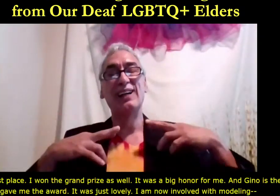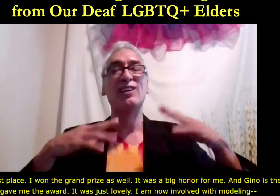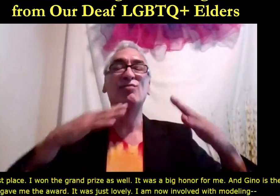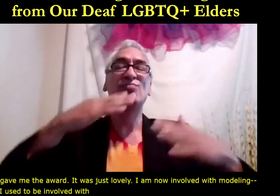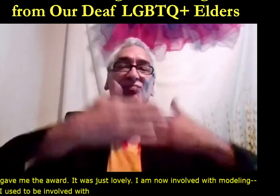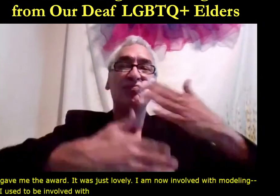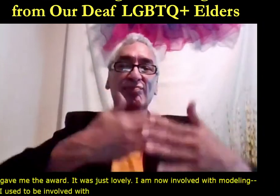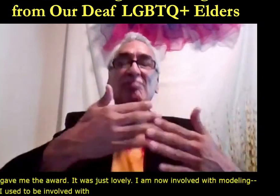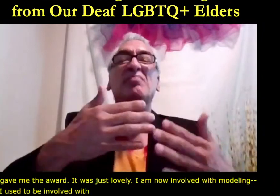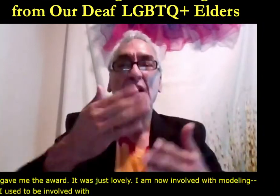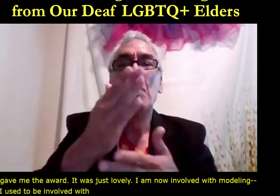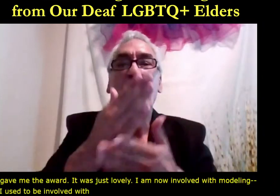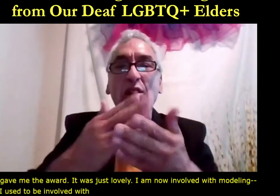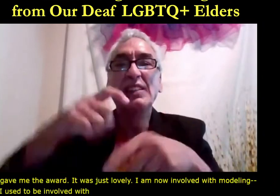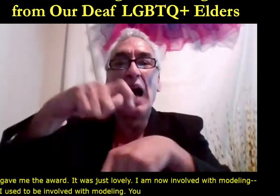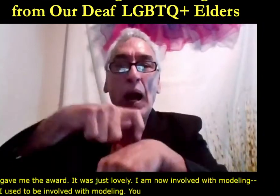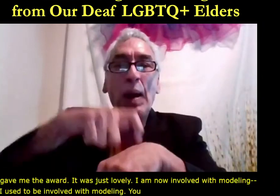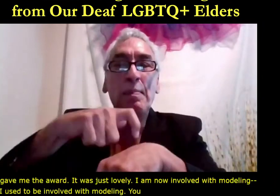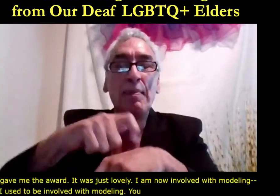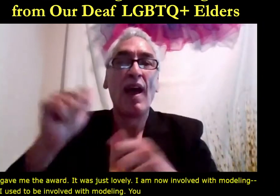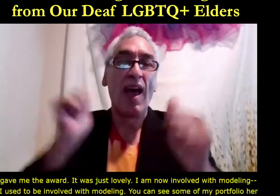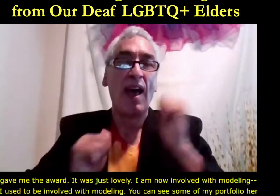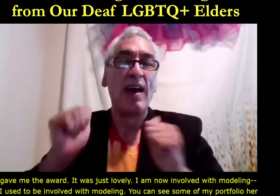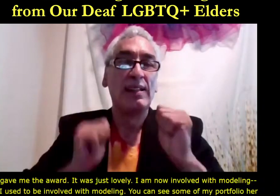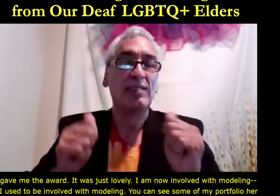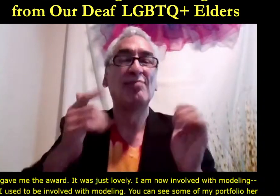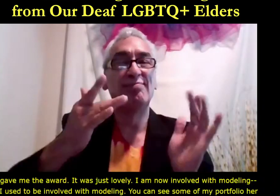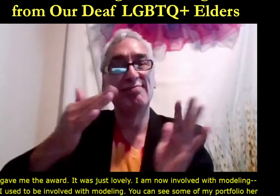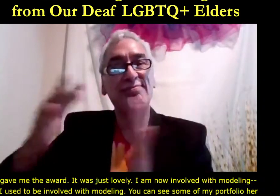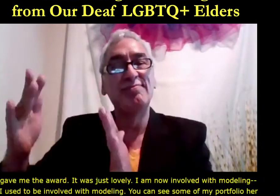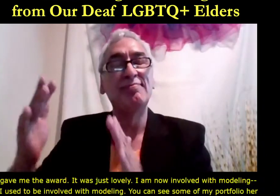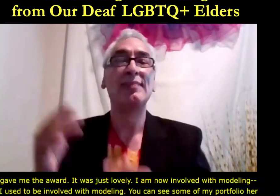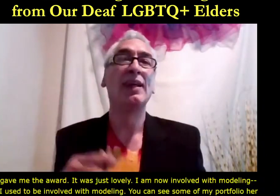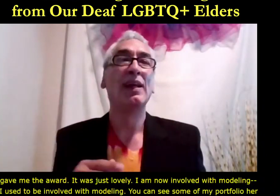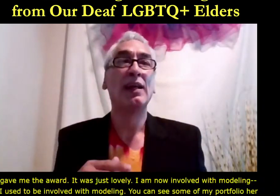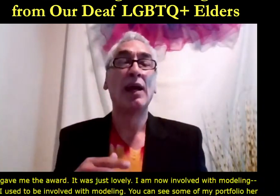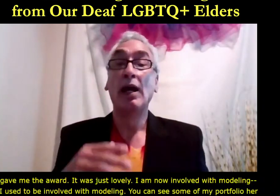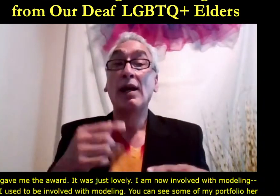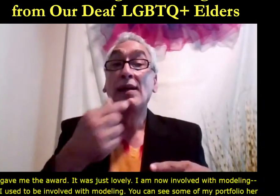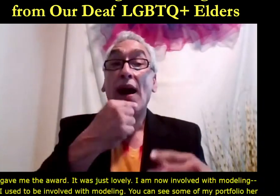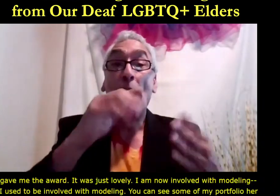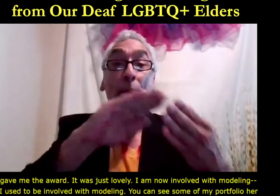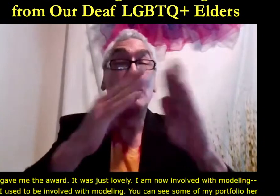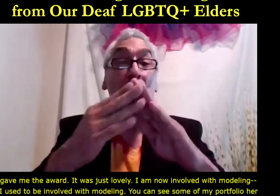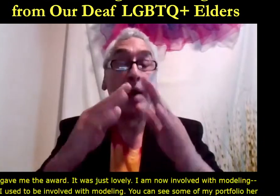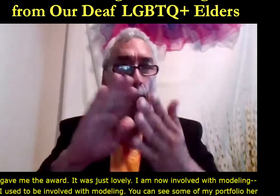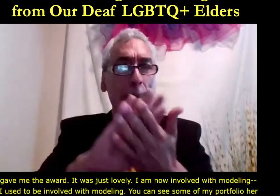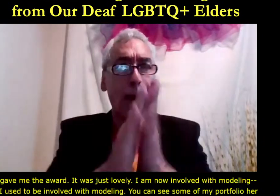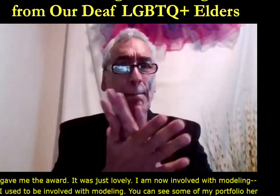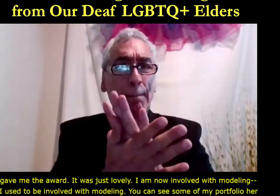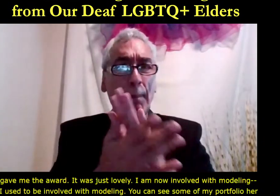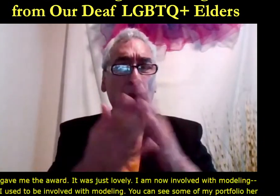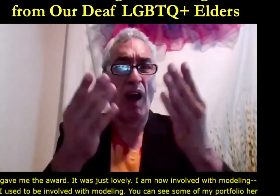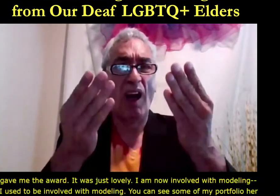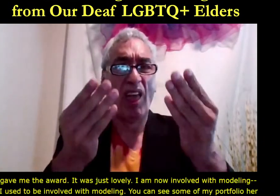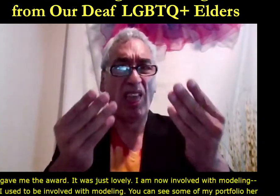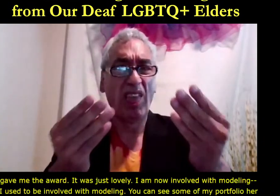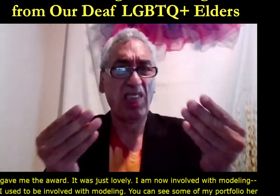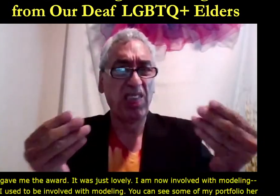um now i'm retired um i do every once in while do some acting on a part-time basis but the gay community